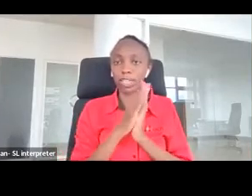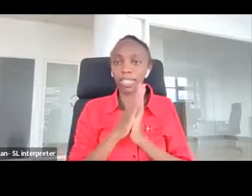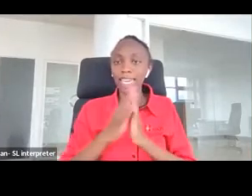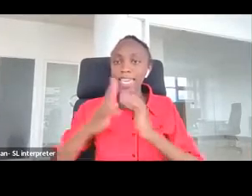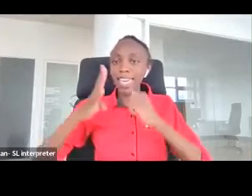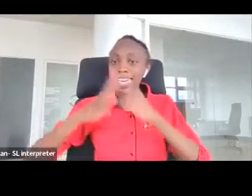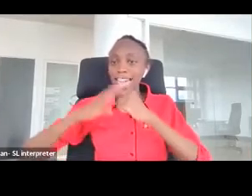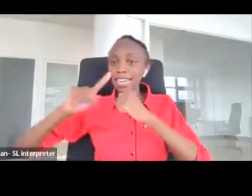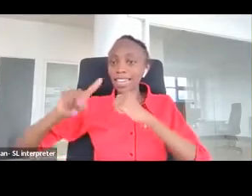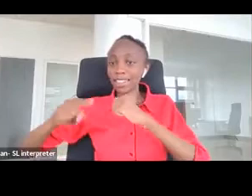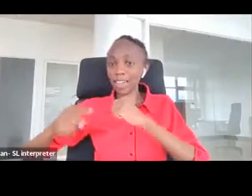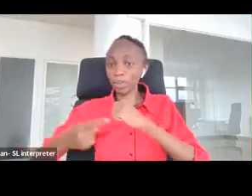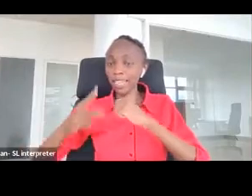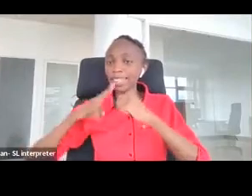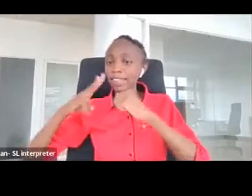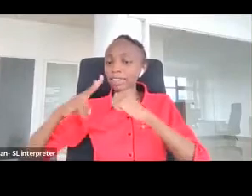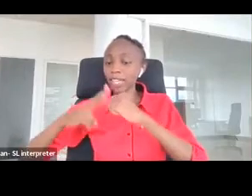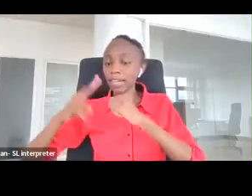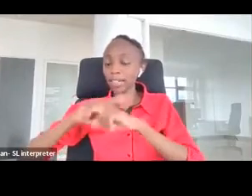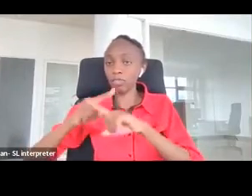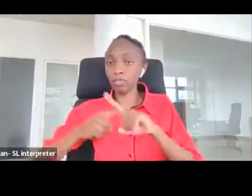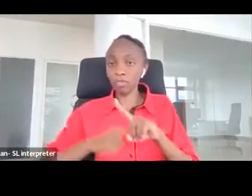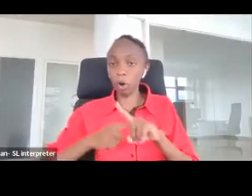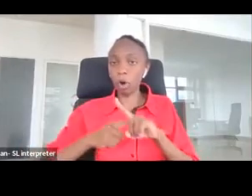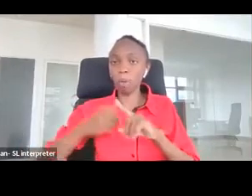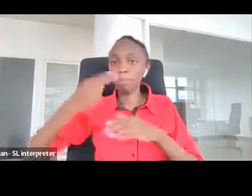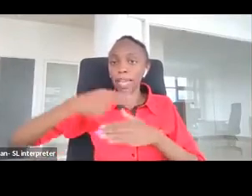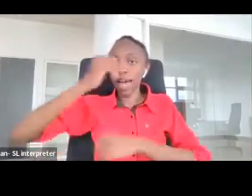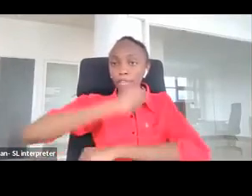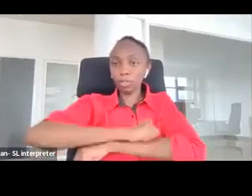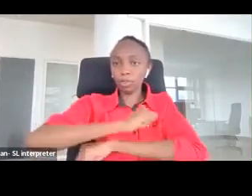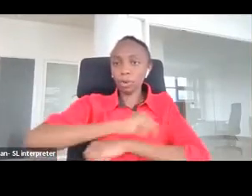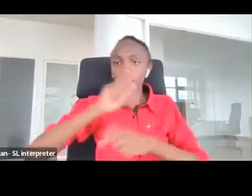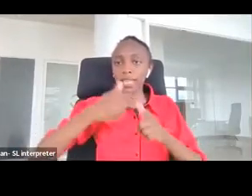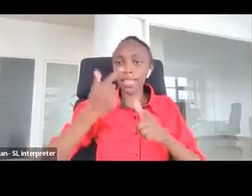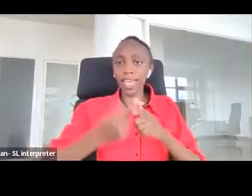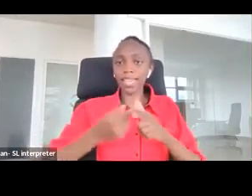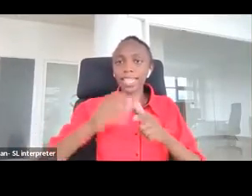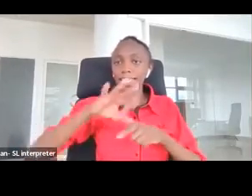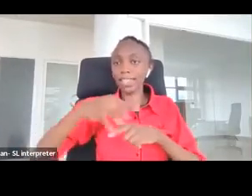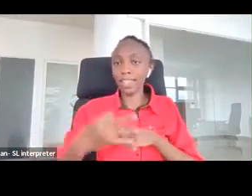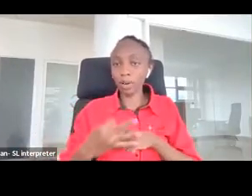9,700 coming from high school, 3,700 coming from,